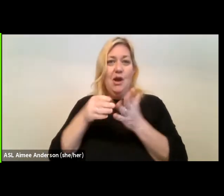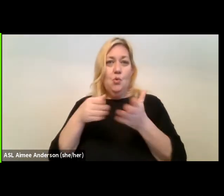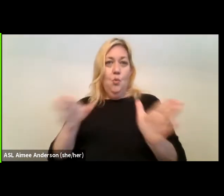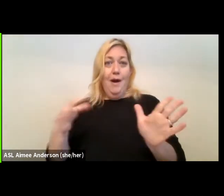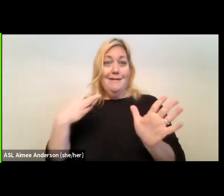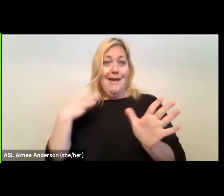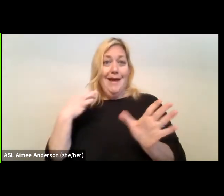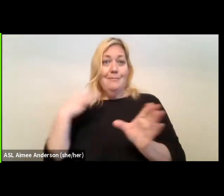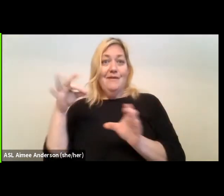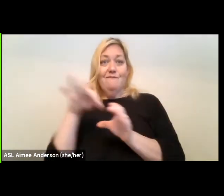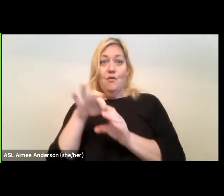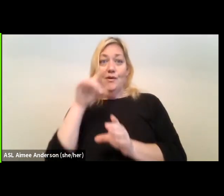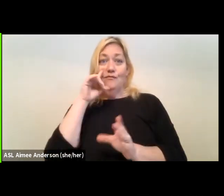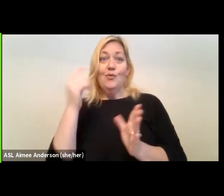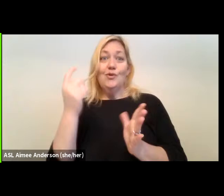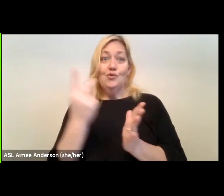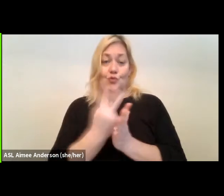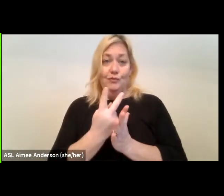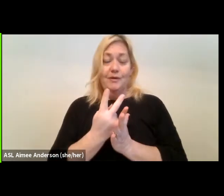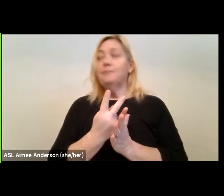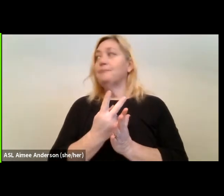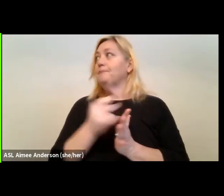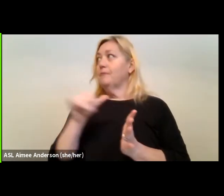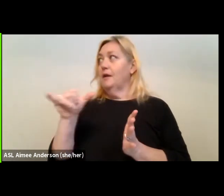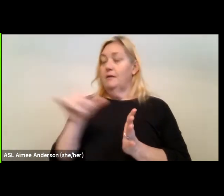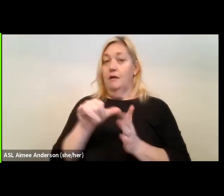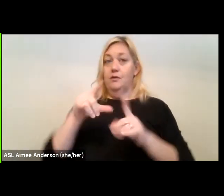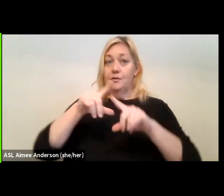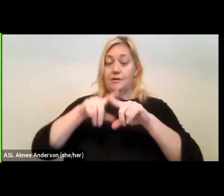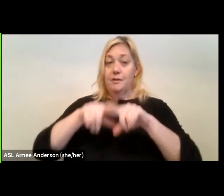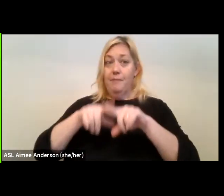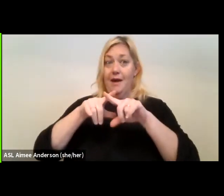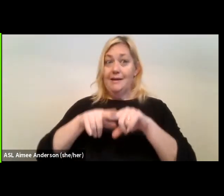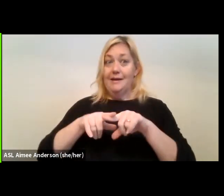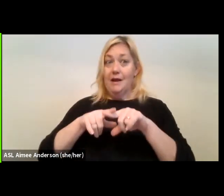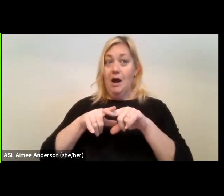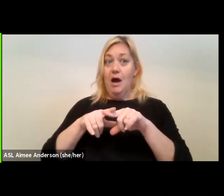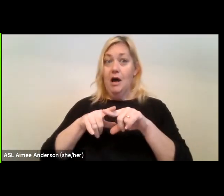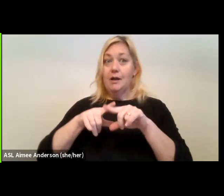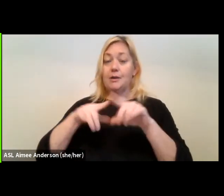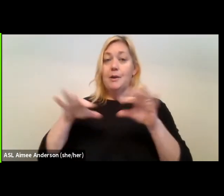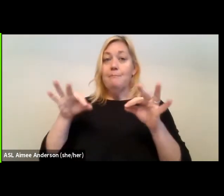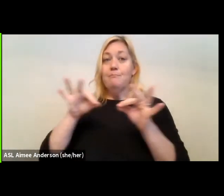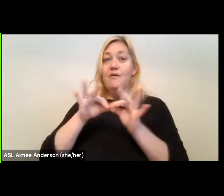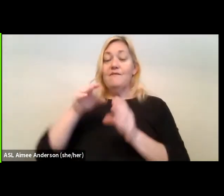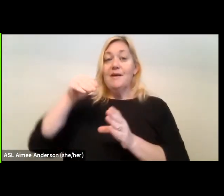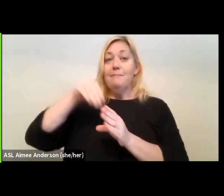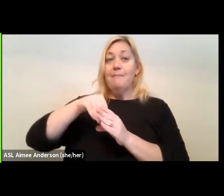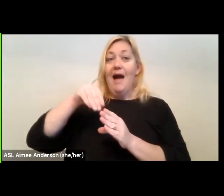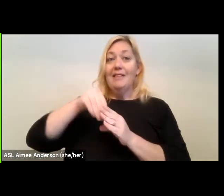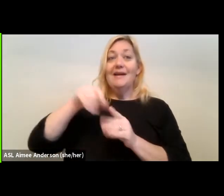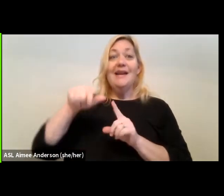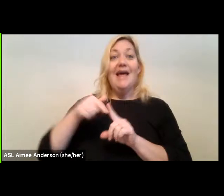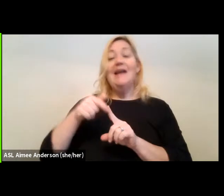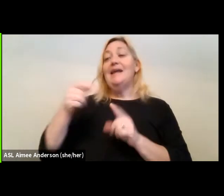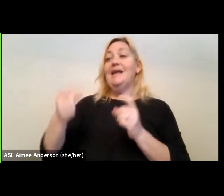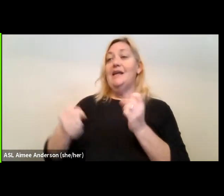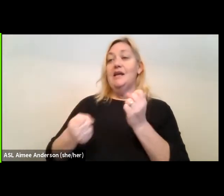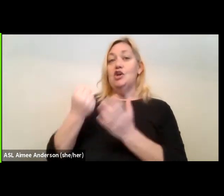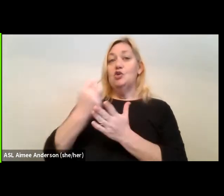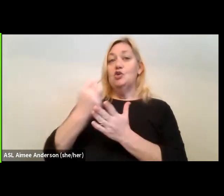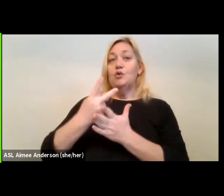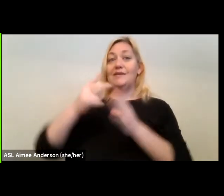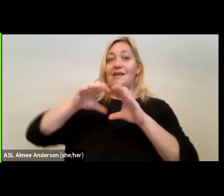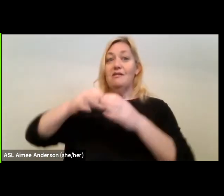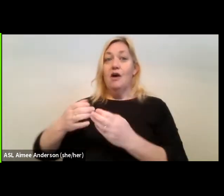voting on for endorsement, and also, depending on a person's ballot, any endorsing caucus